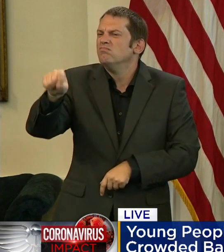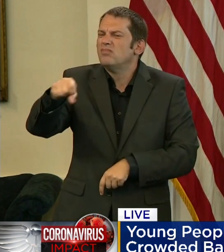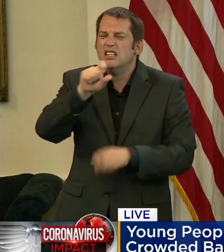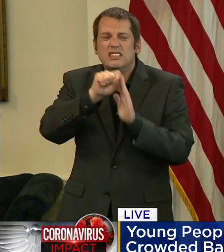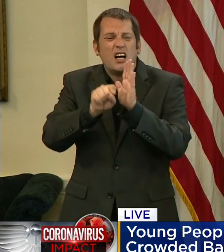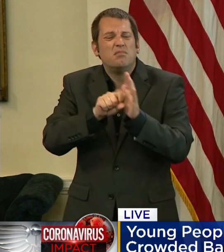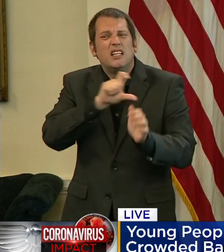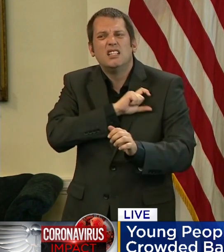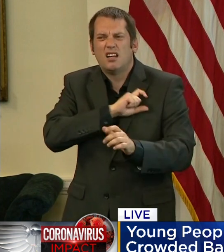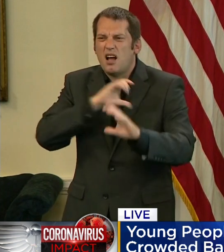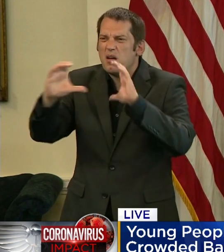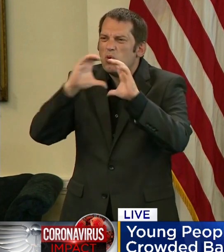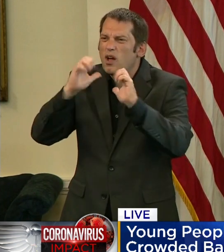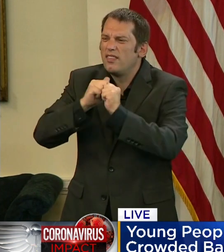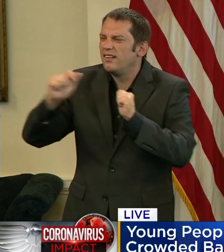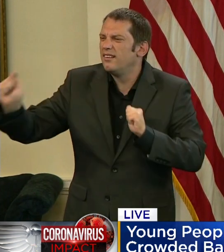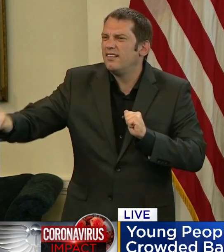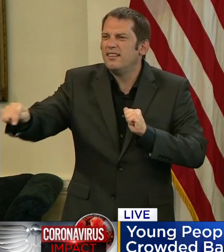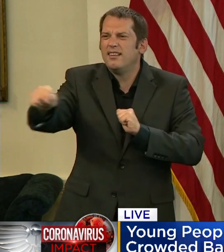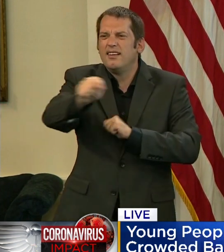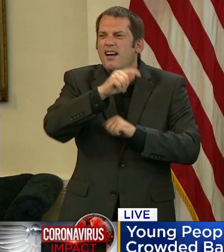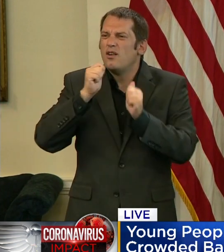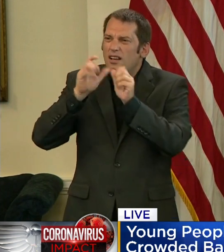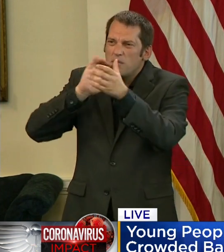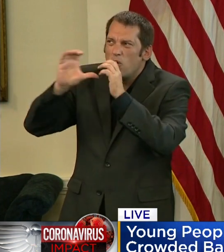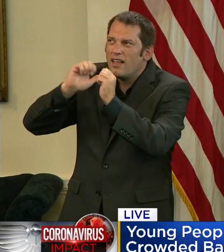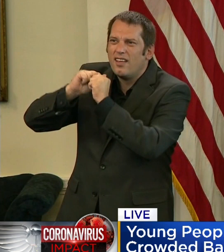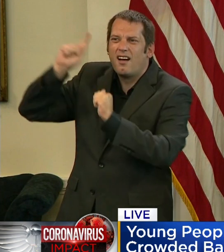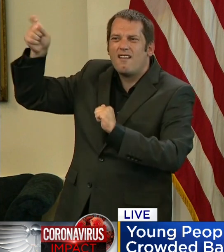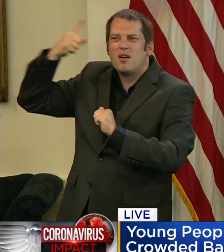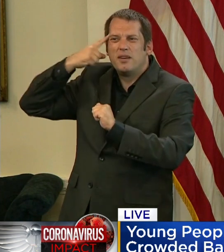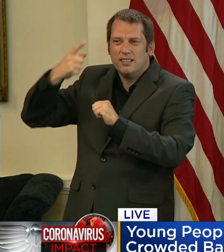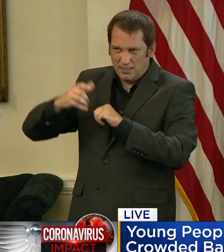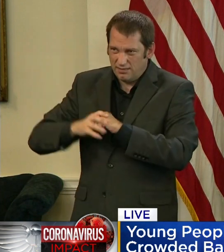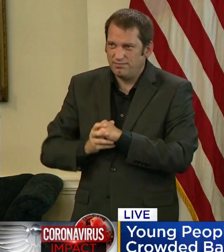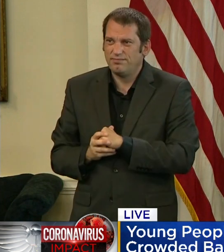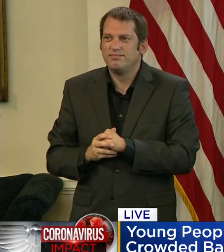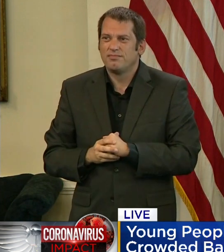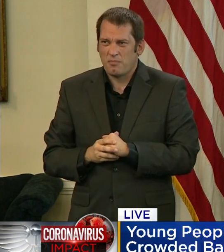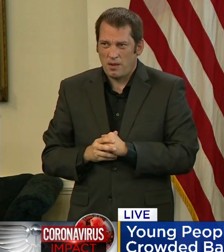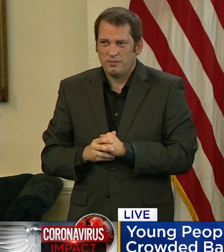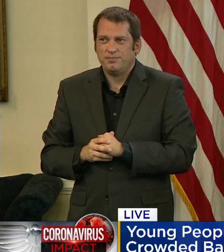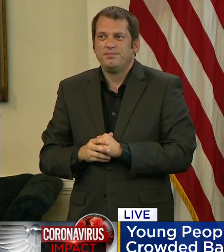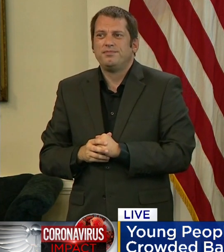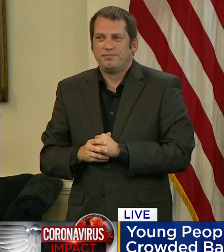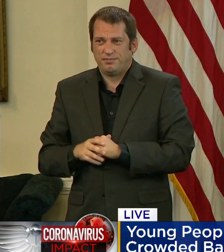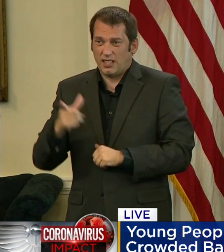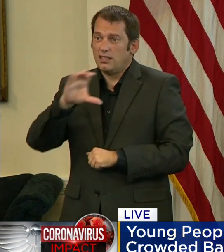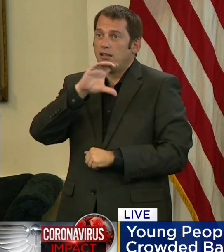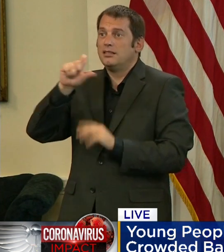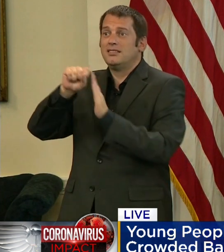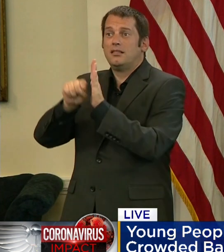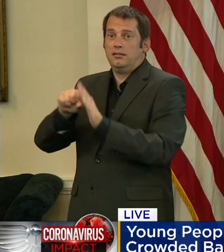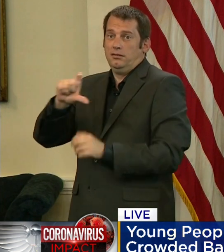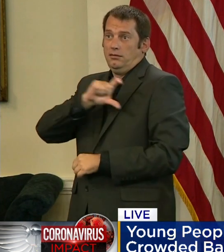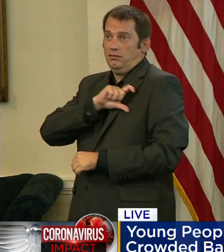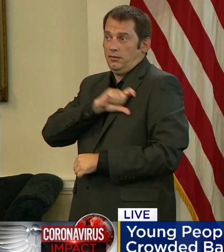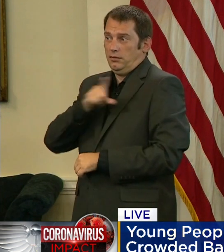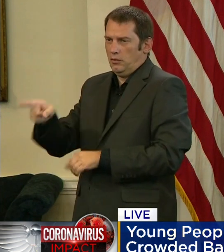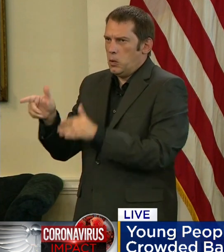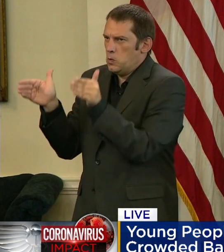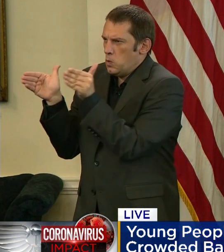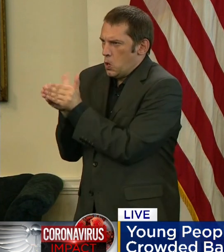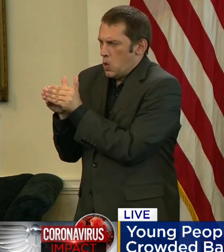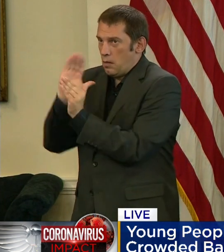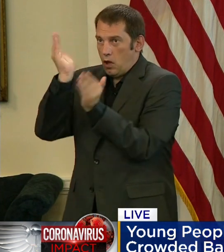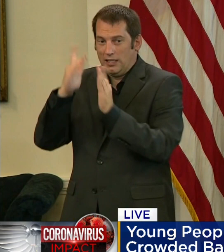guidance. But the state police department is very small in comparison to the counties and the city police departments, and doesn't have the